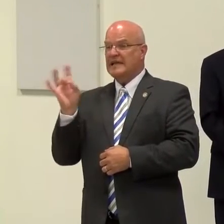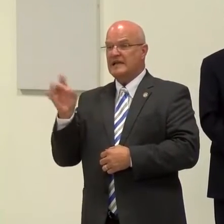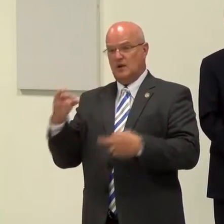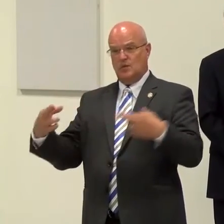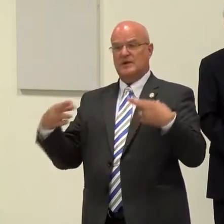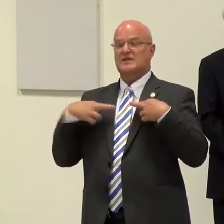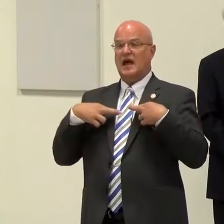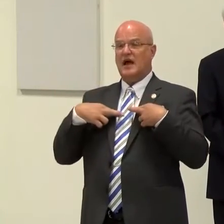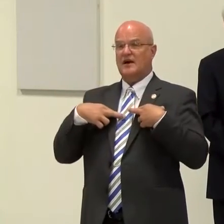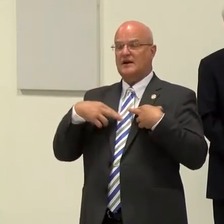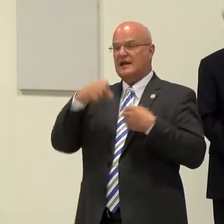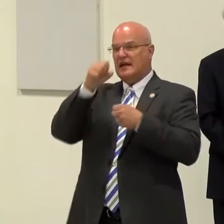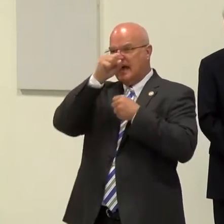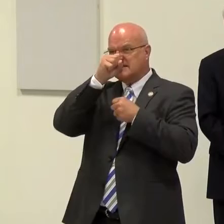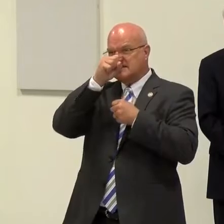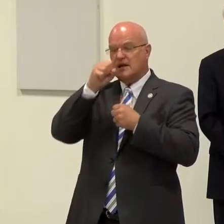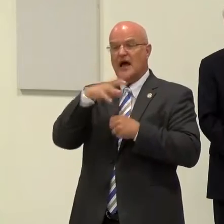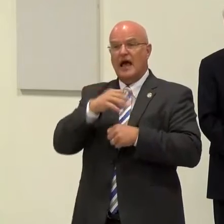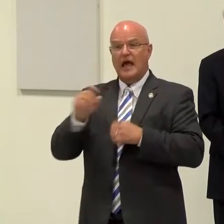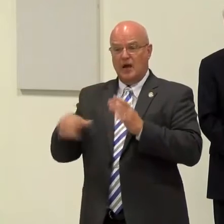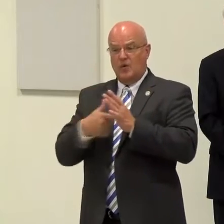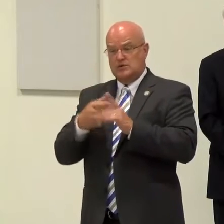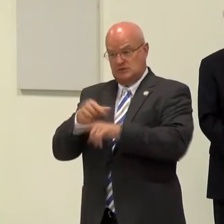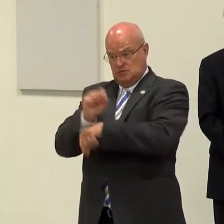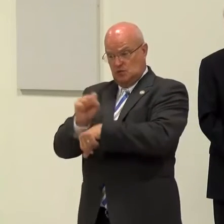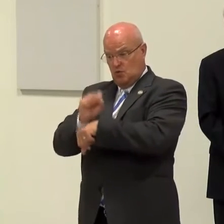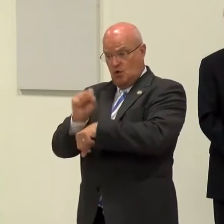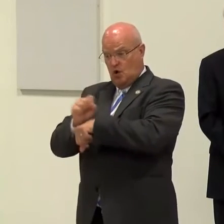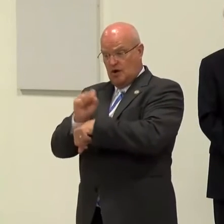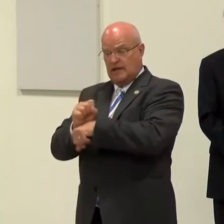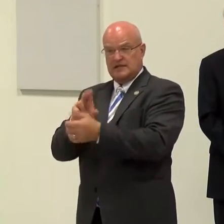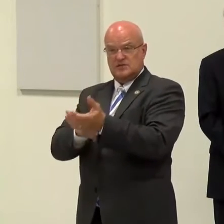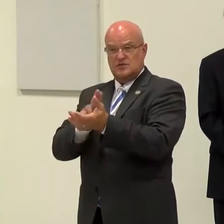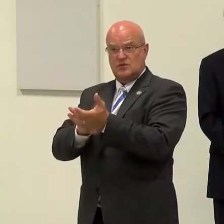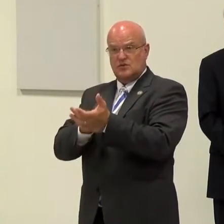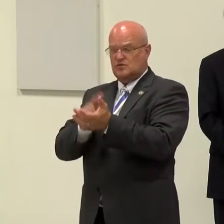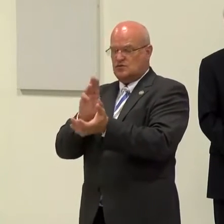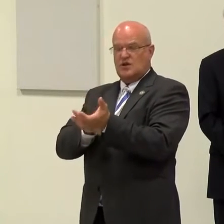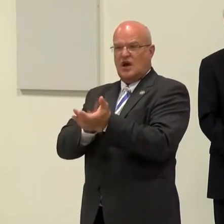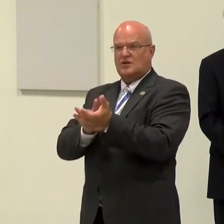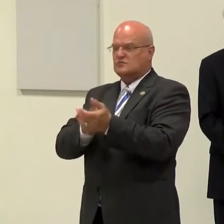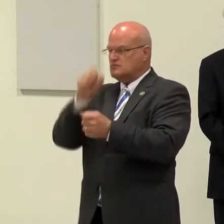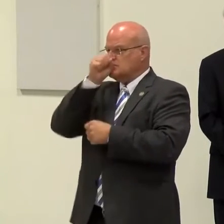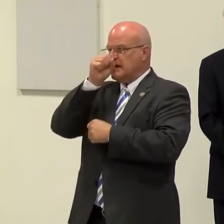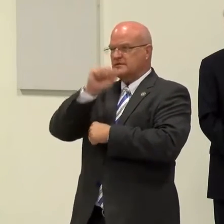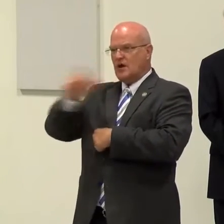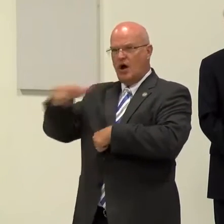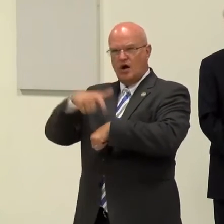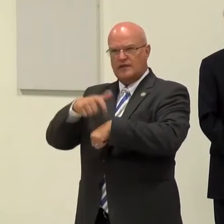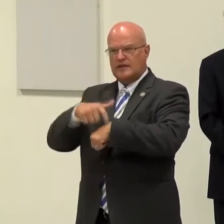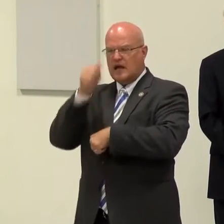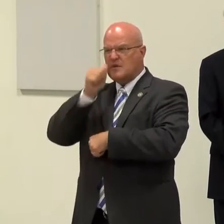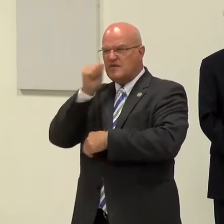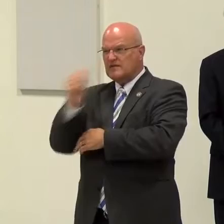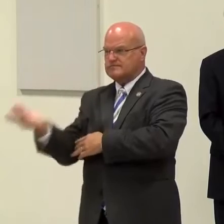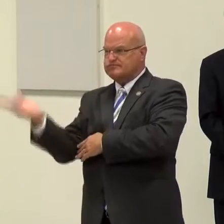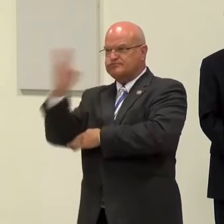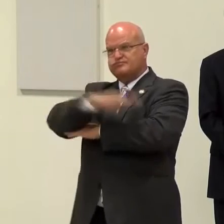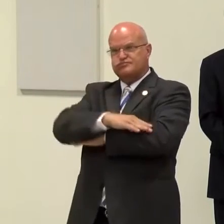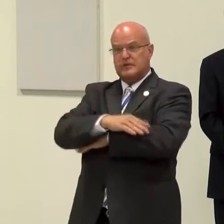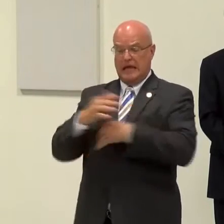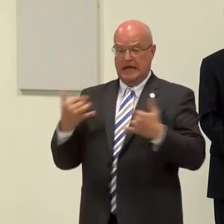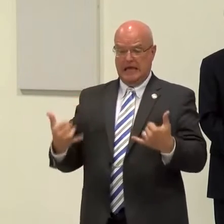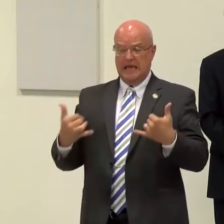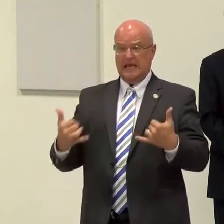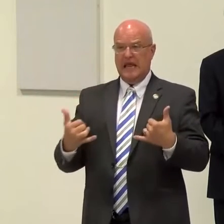retired anesthesiologist, and she said, when she was working, all the years that she was working, she wore a mask all day, every day.